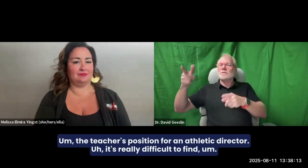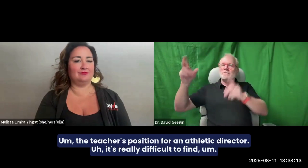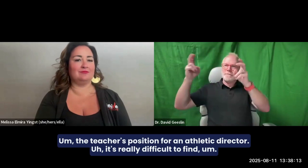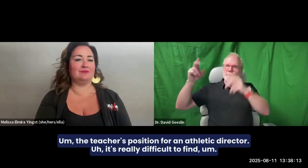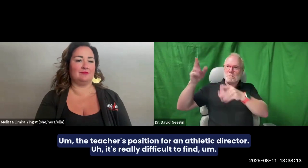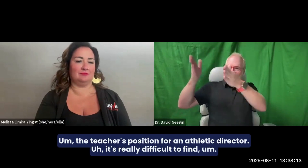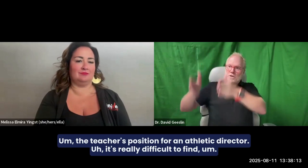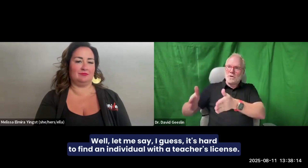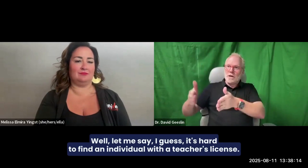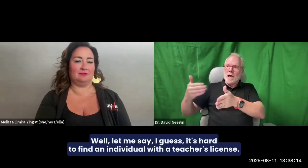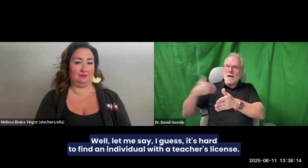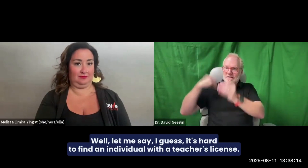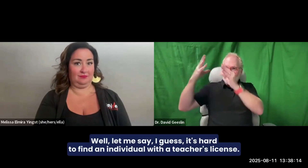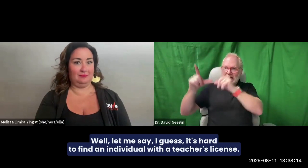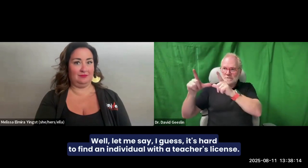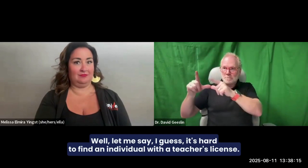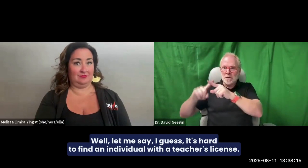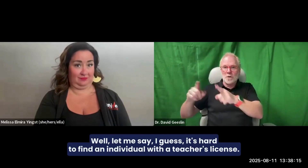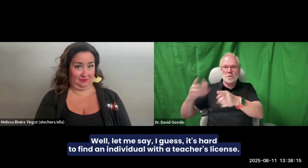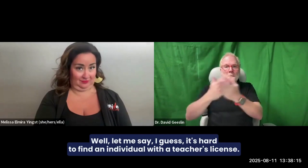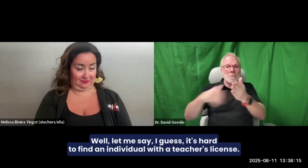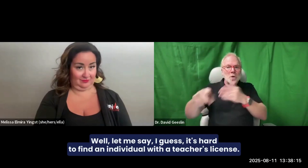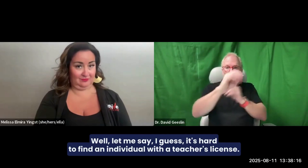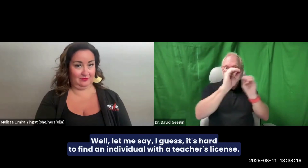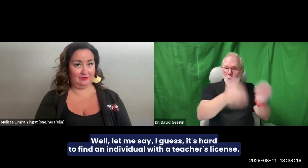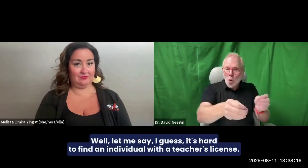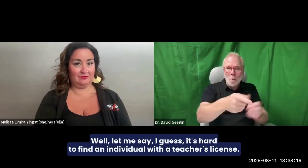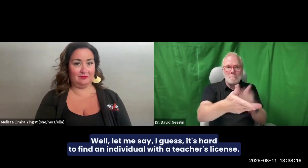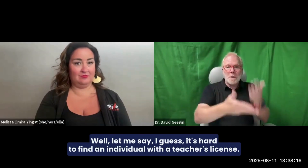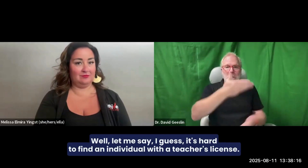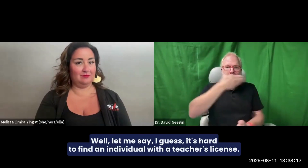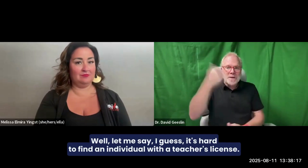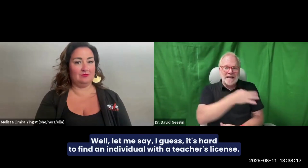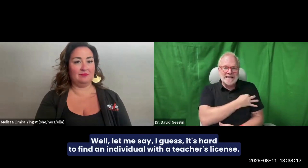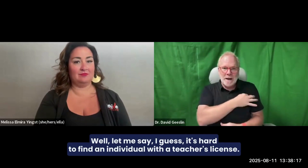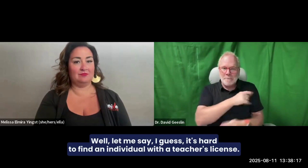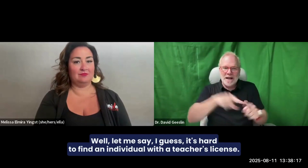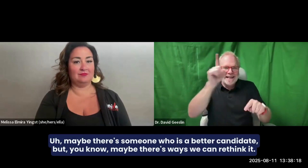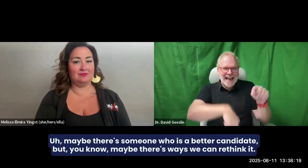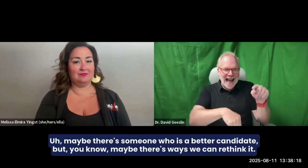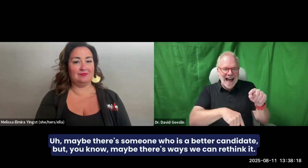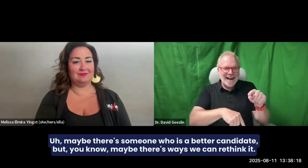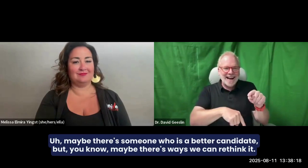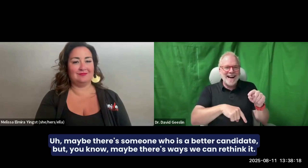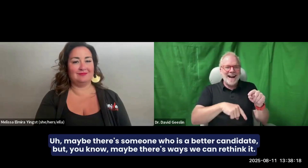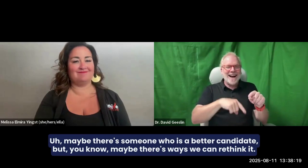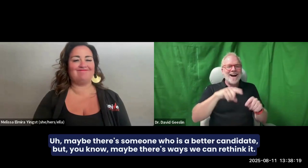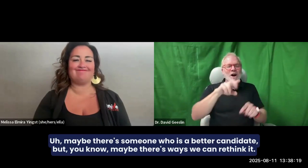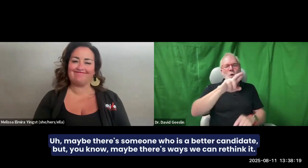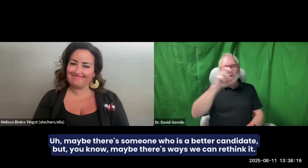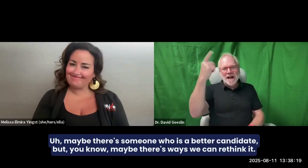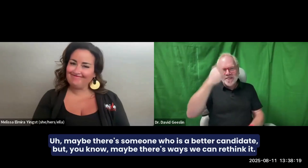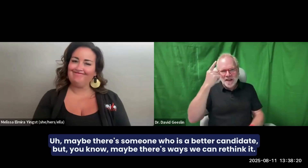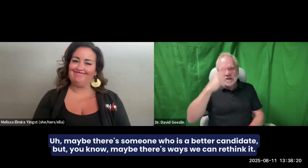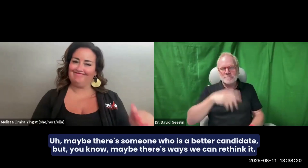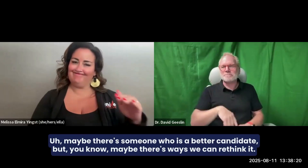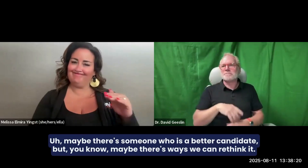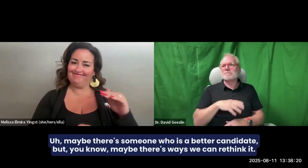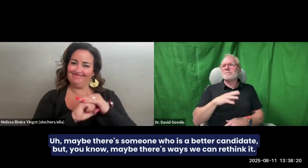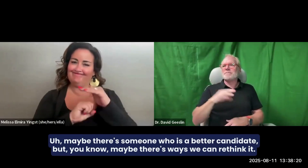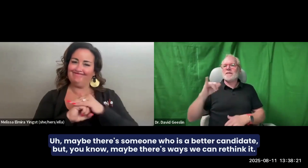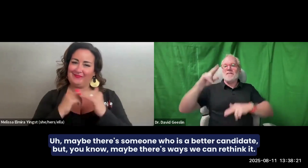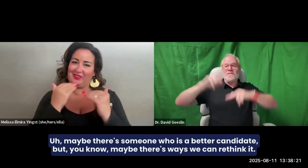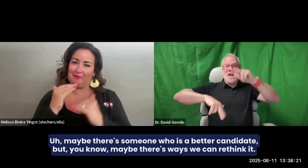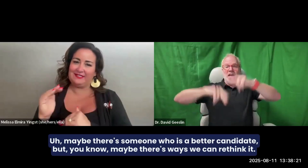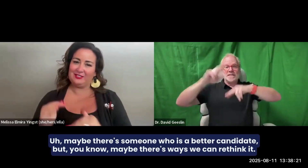find. Well, let me say, I guess it's hard to find an individual with a teacher's license. Maybe there's someone who is a better candidate,